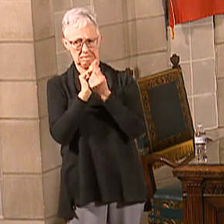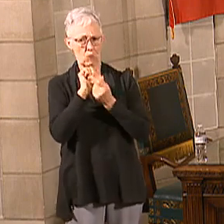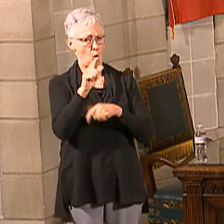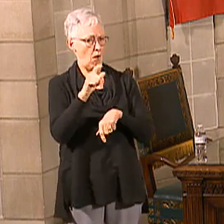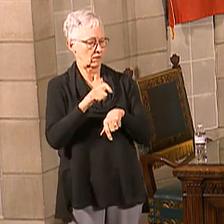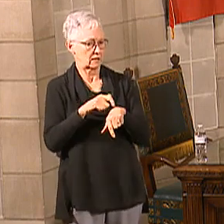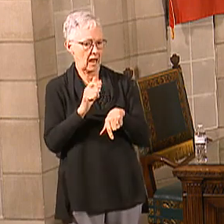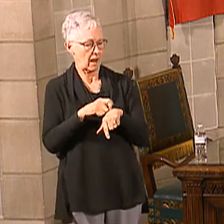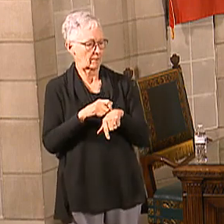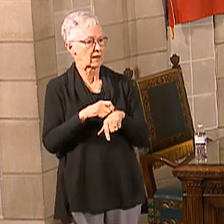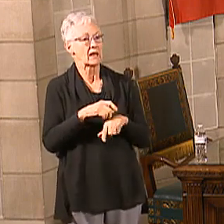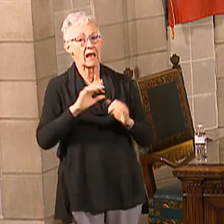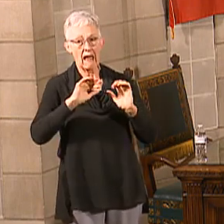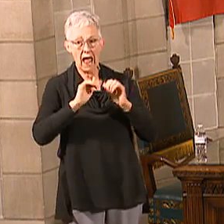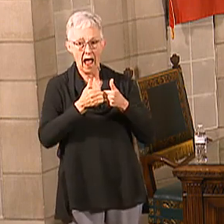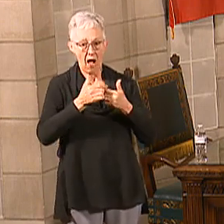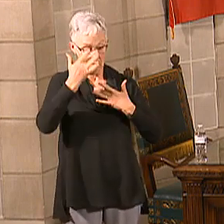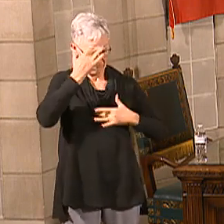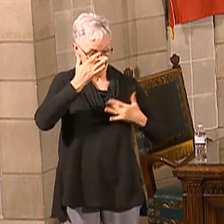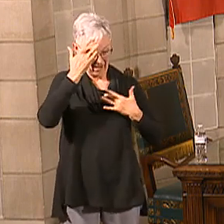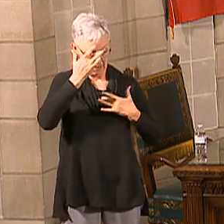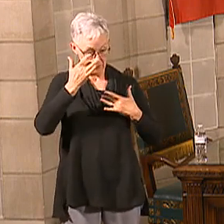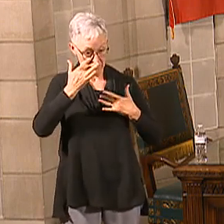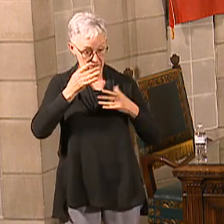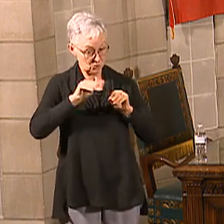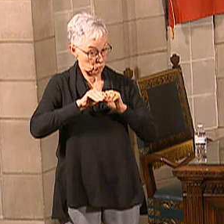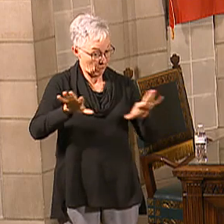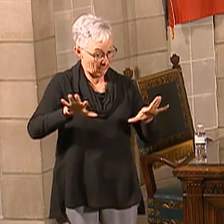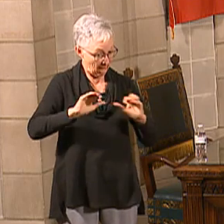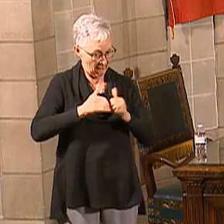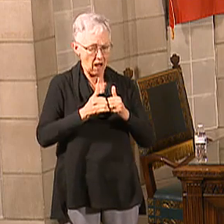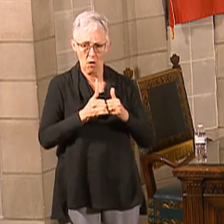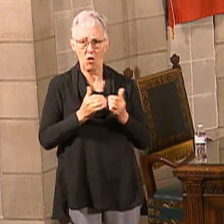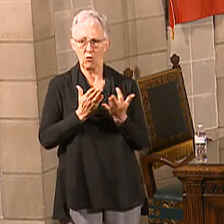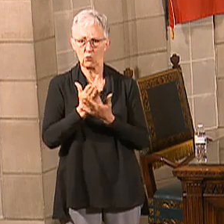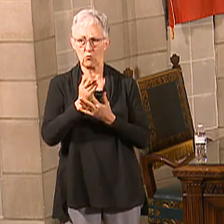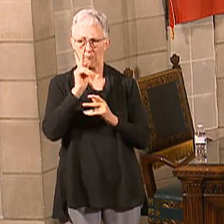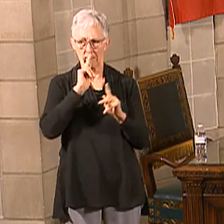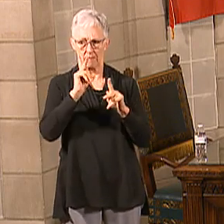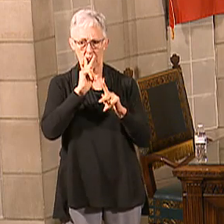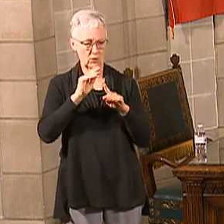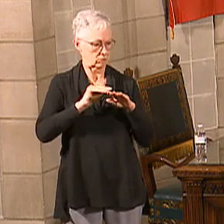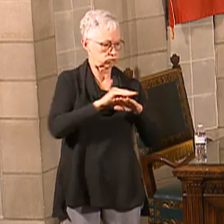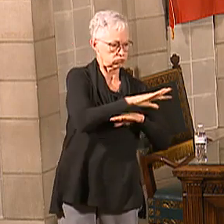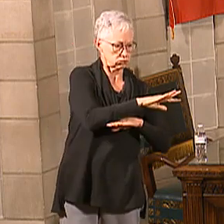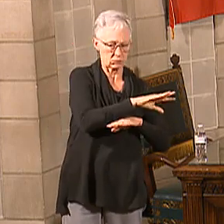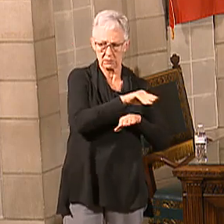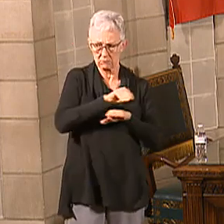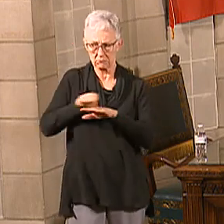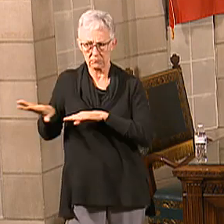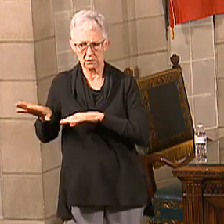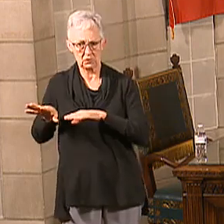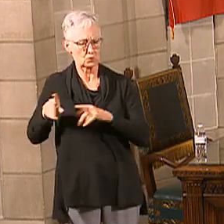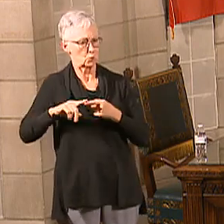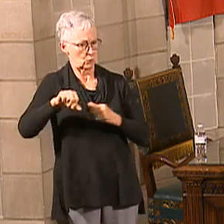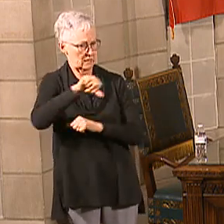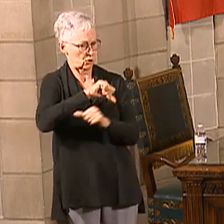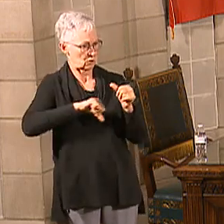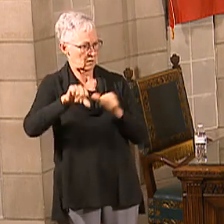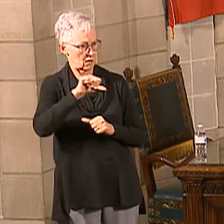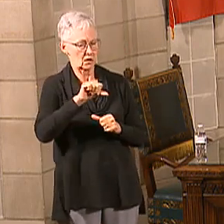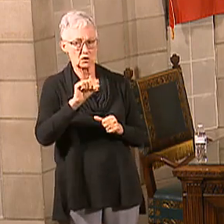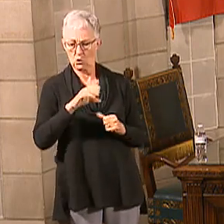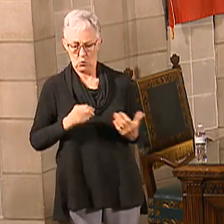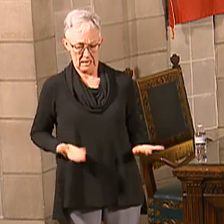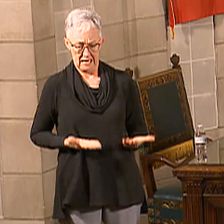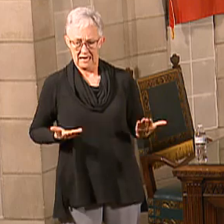spread by human-human contact. So New York probably had the virus long before anybody knew what was going on or how it was even being spread, versus